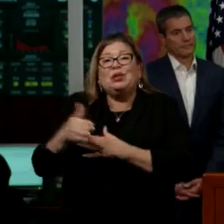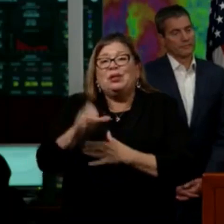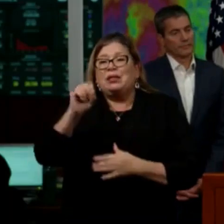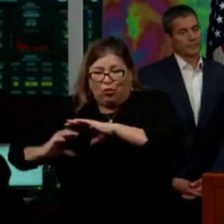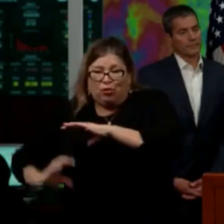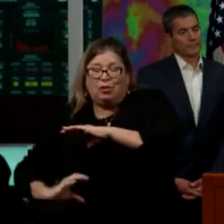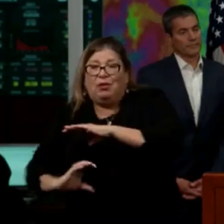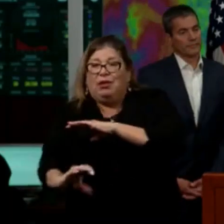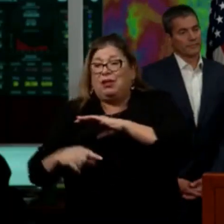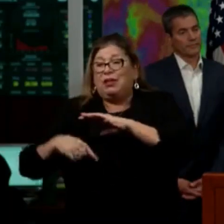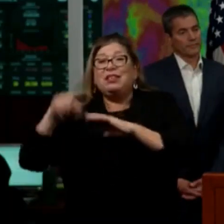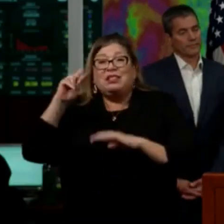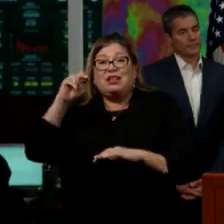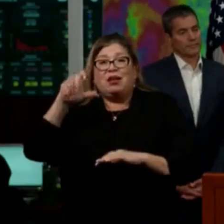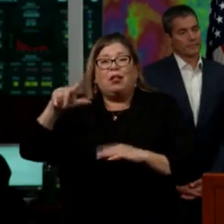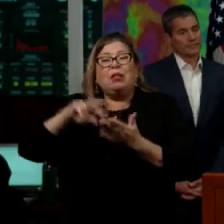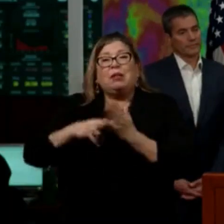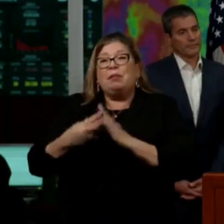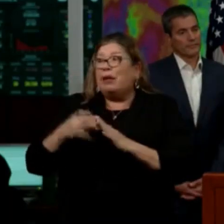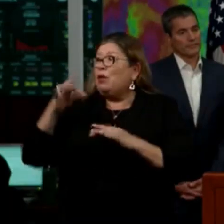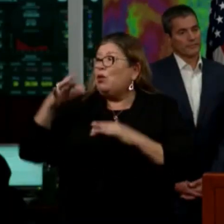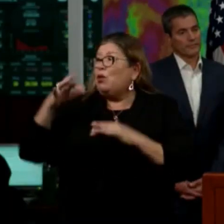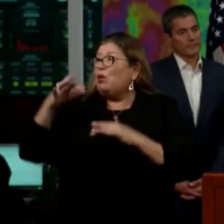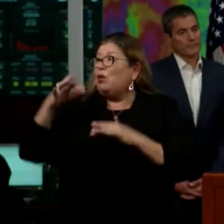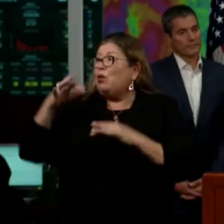native fishery water when it's pulsing through this system